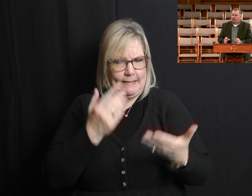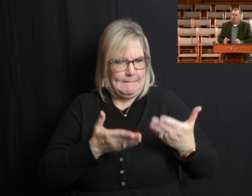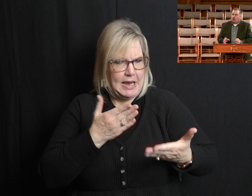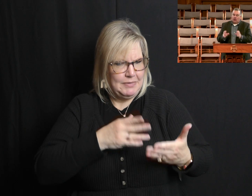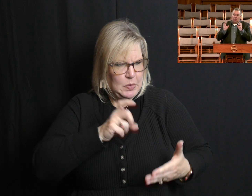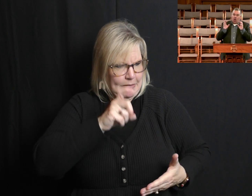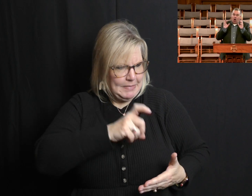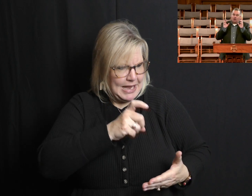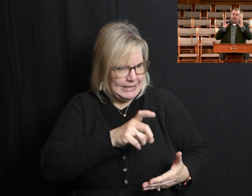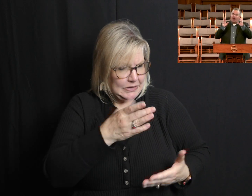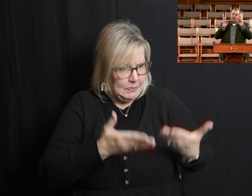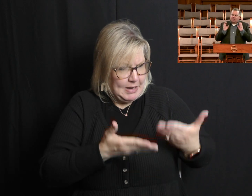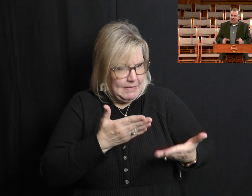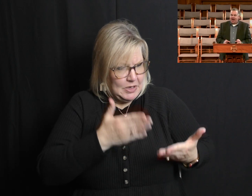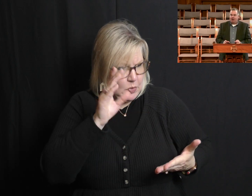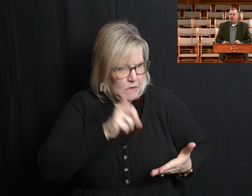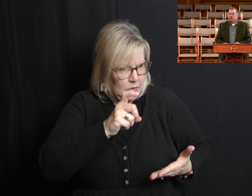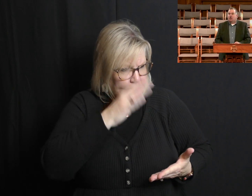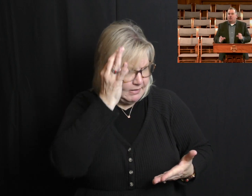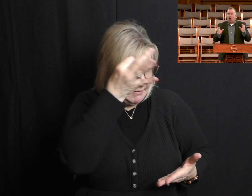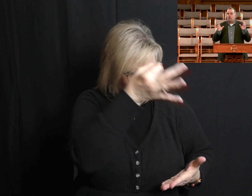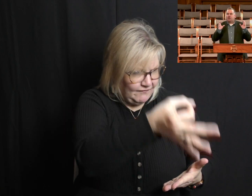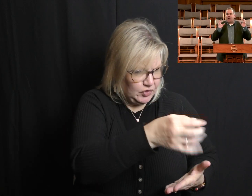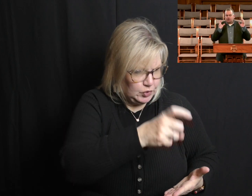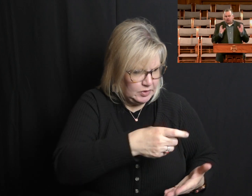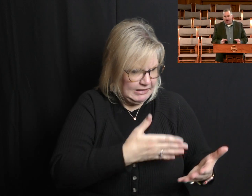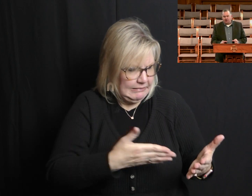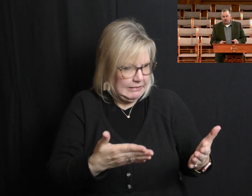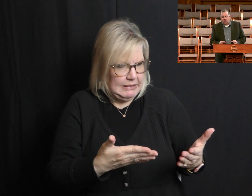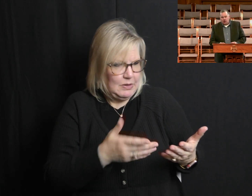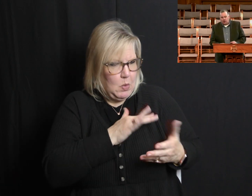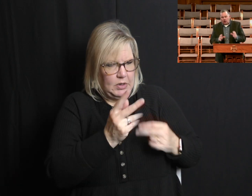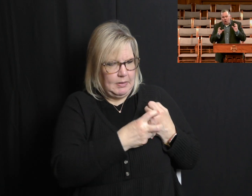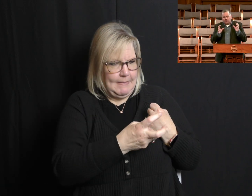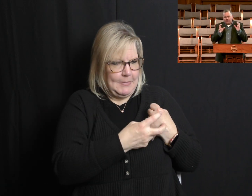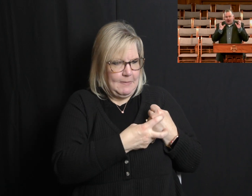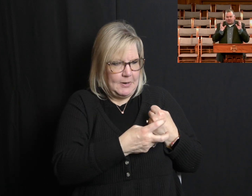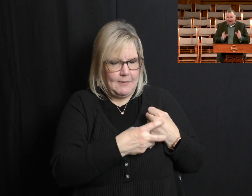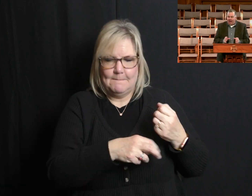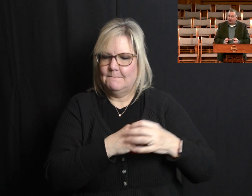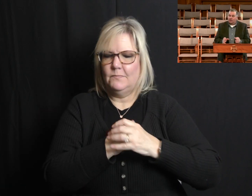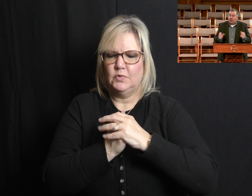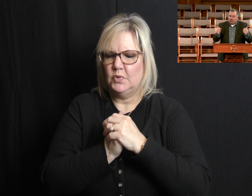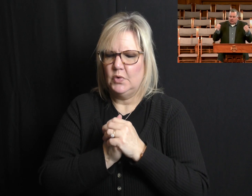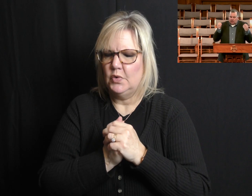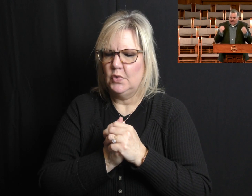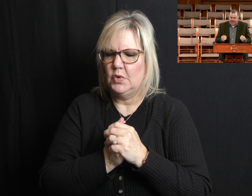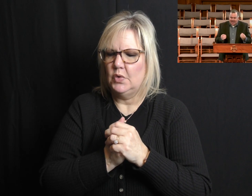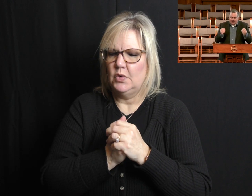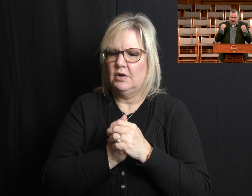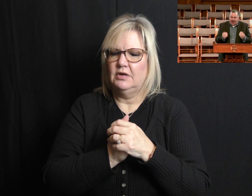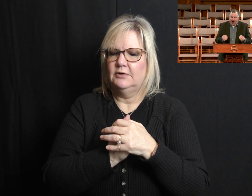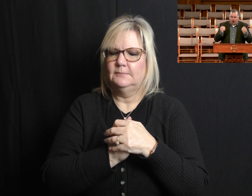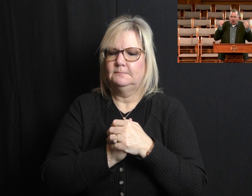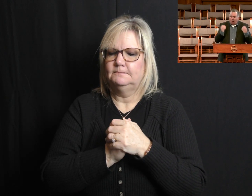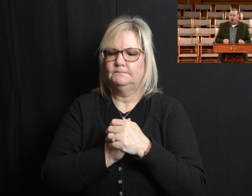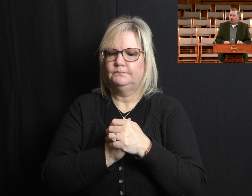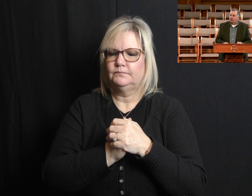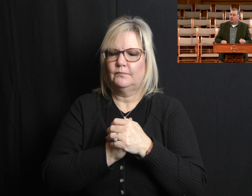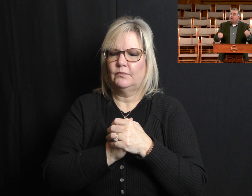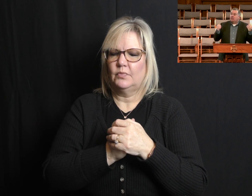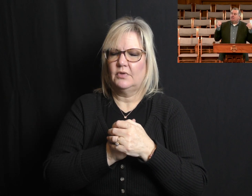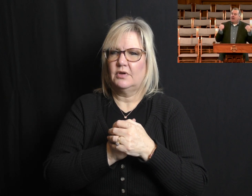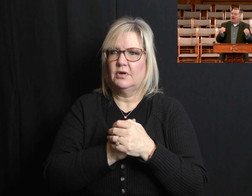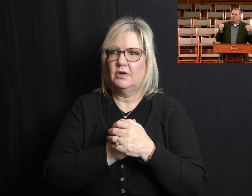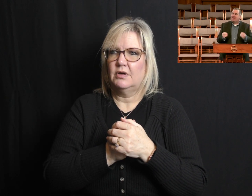loss, the loss of our time, the loss of our treasure, the loss of our talents, leads our